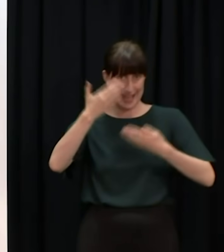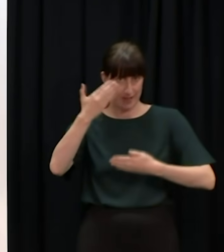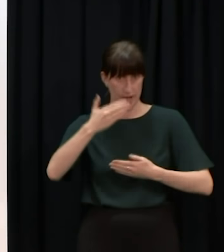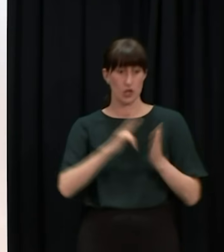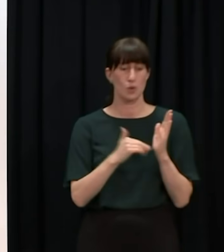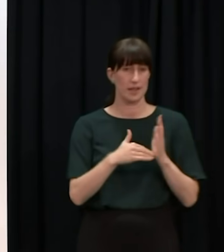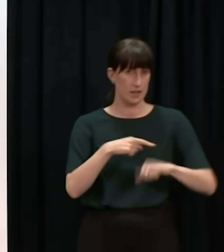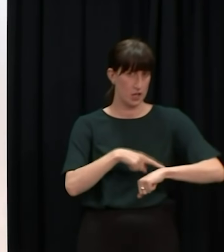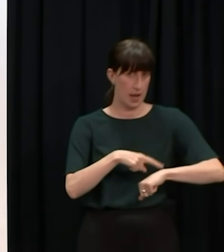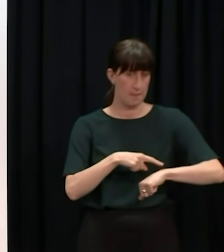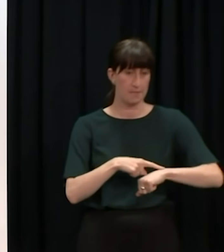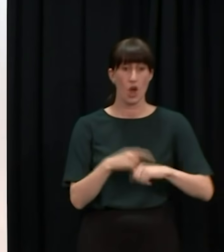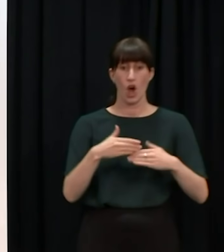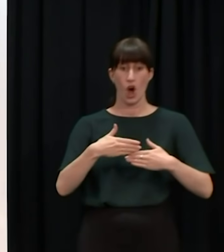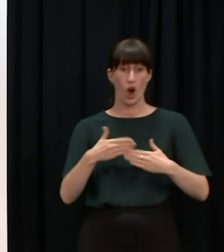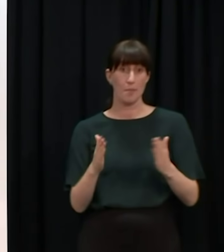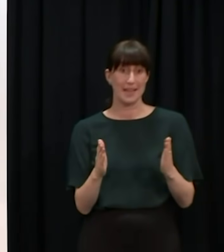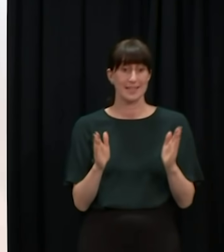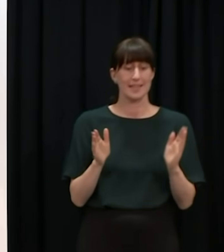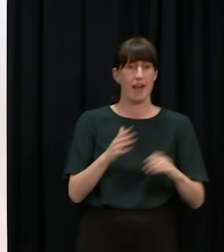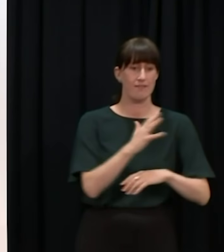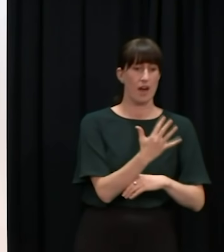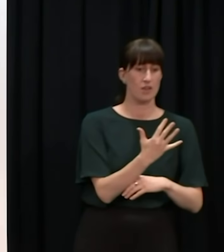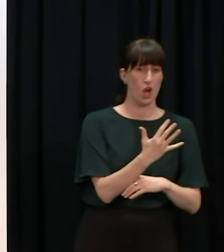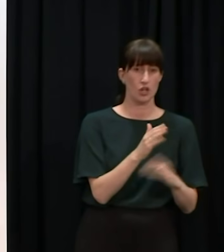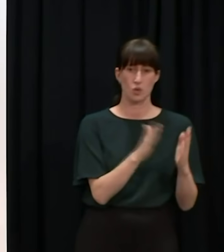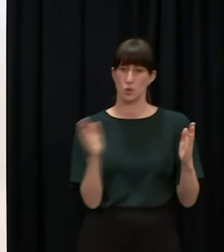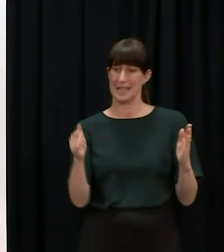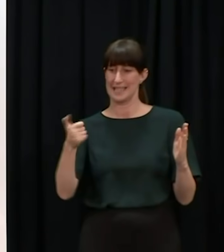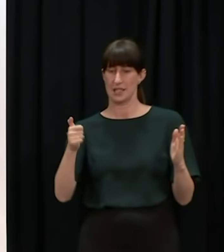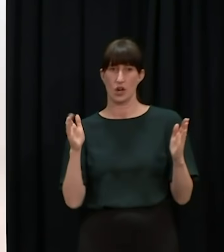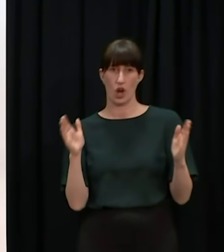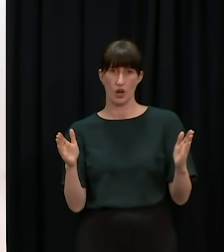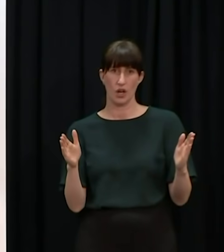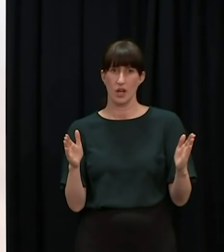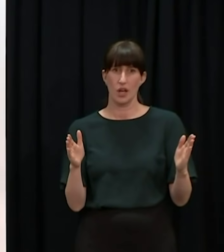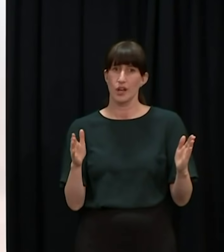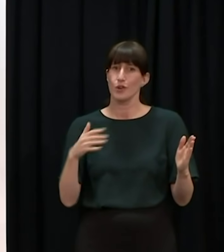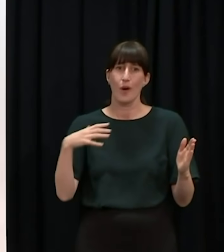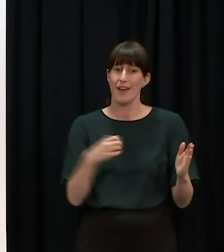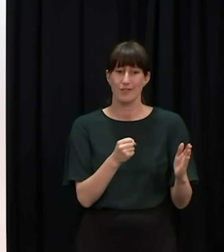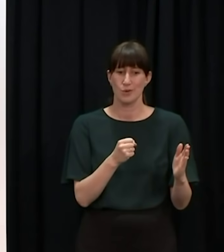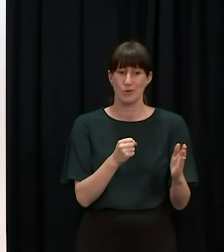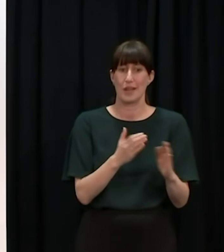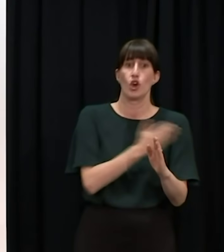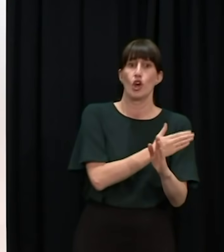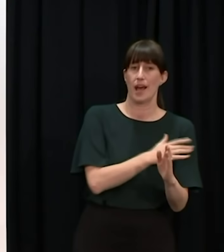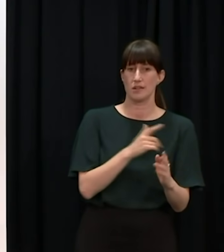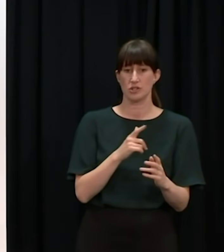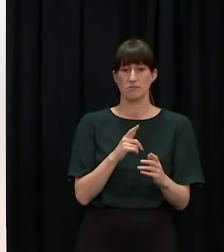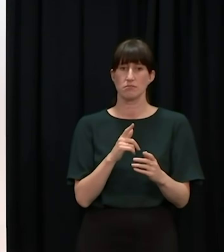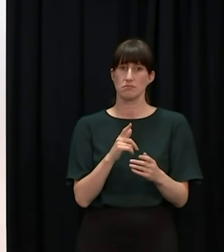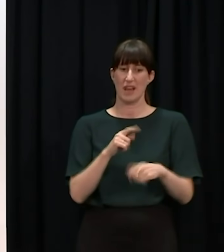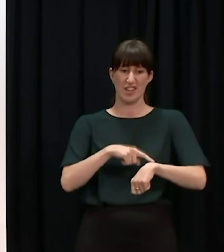open at 5 p.m. New Zealand time, 1 hour before the room release begins. There's no need to get onto the website any earlier than that. As long as you are